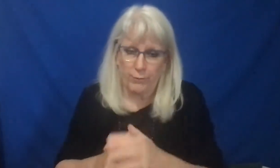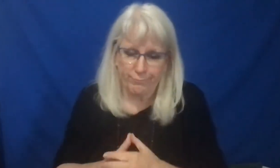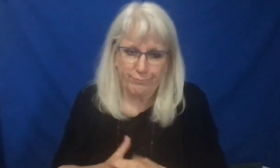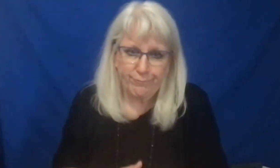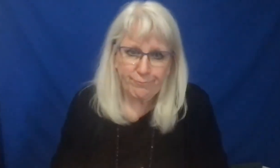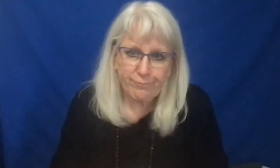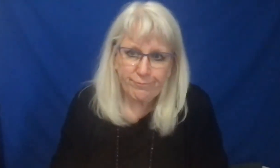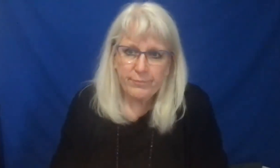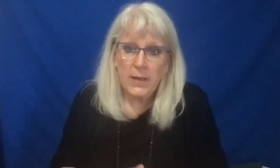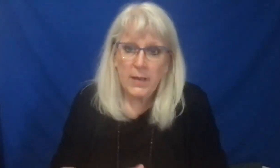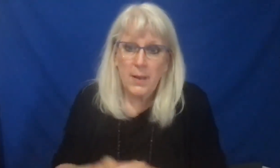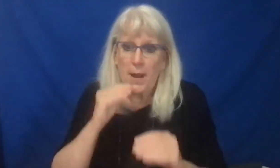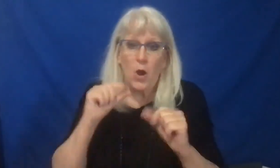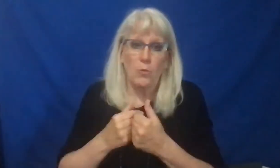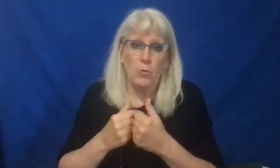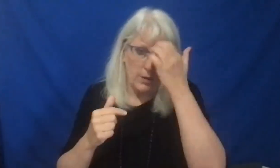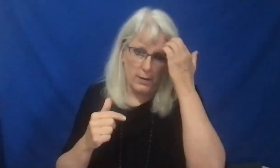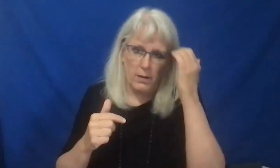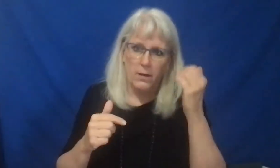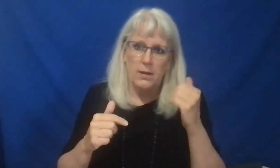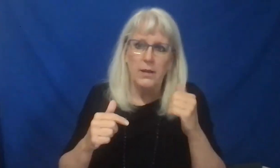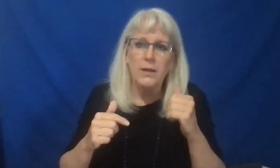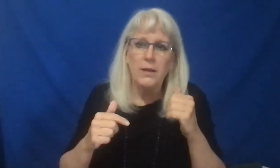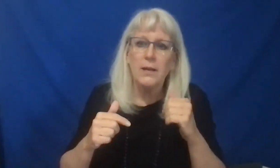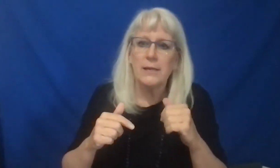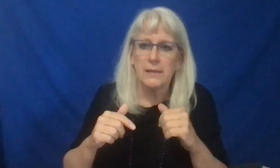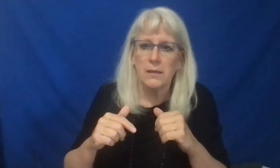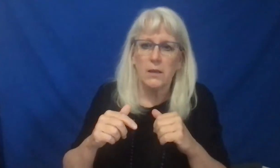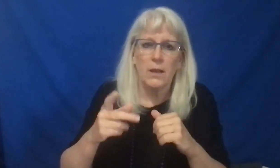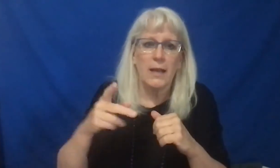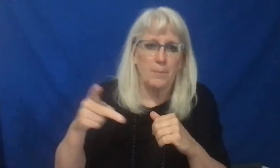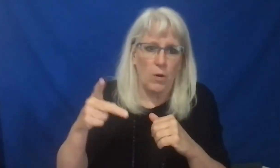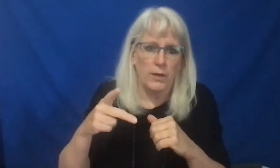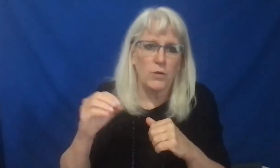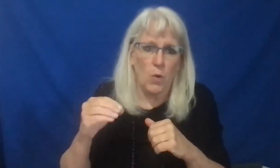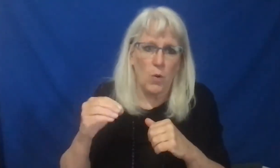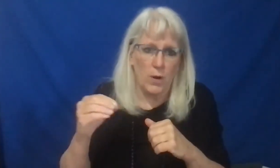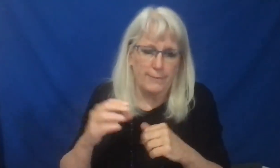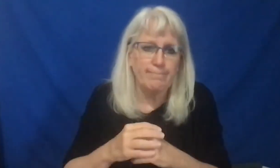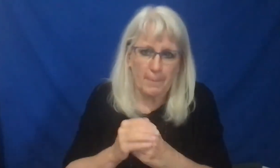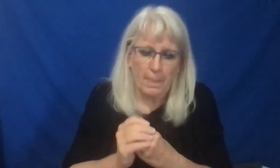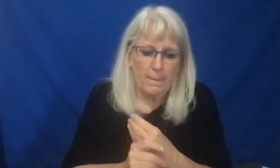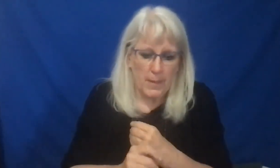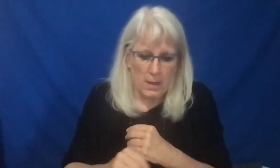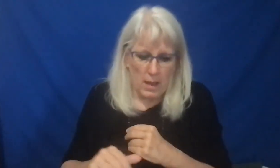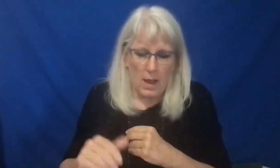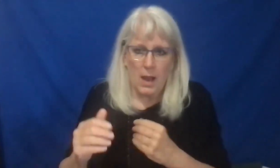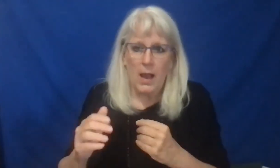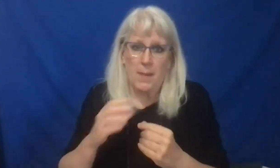My home group is called GNL. It is based out of Portland, Oregon. I have a service position at my home group, and I also